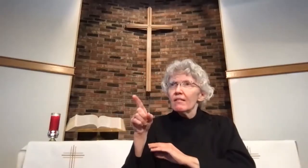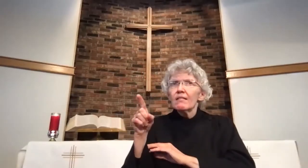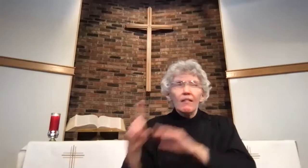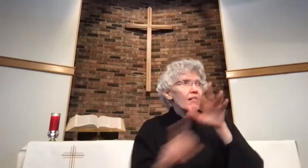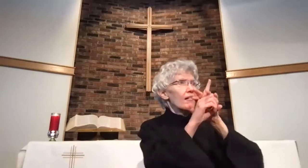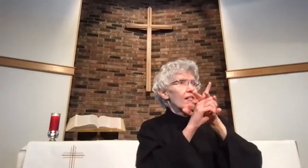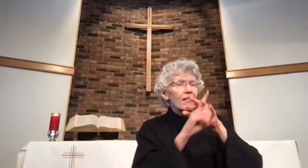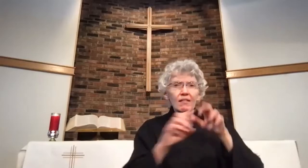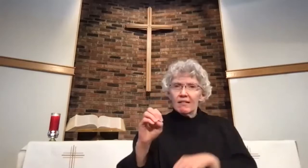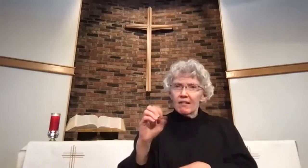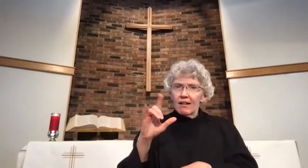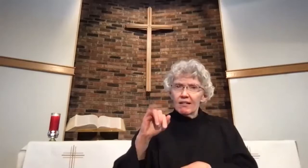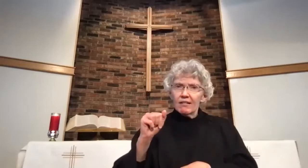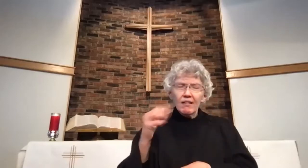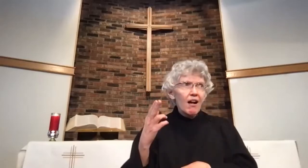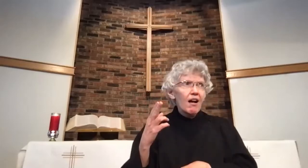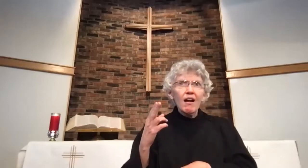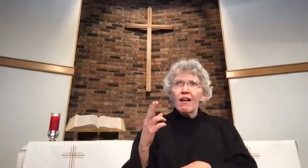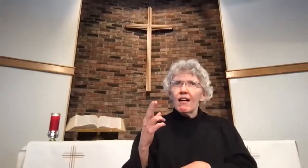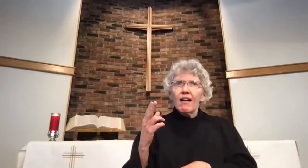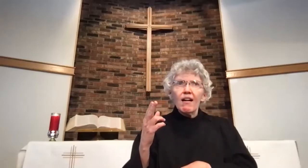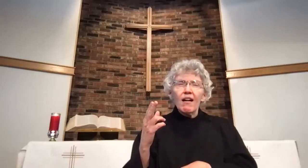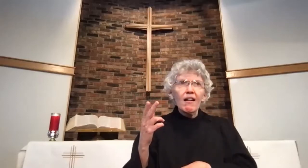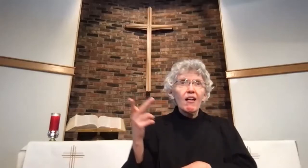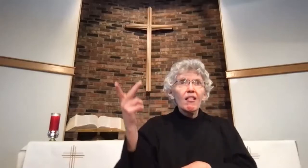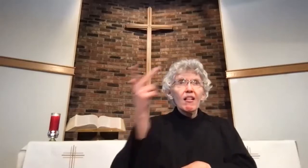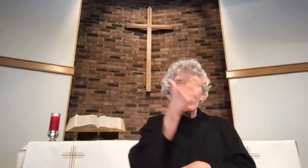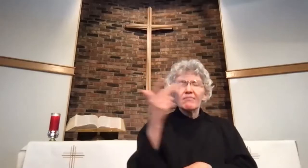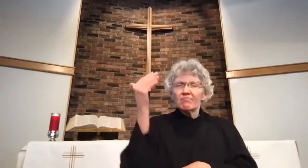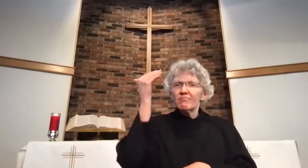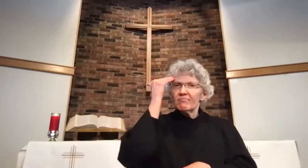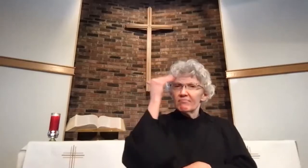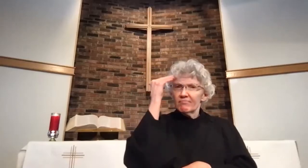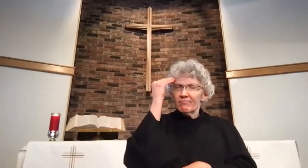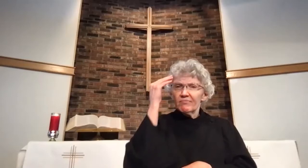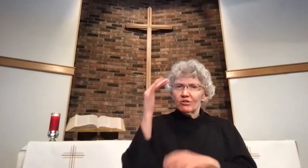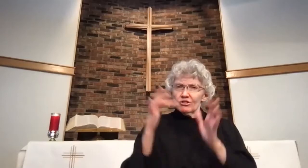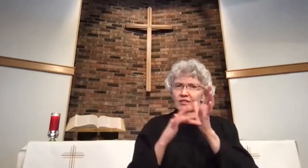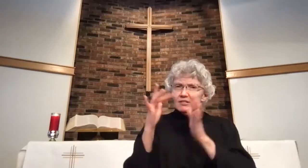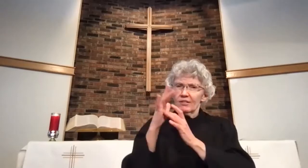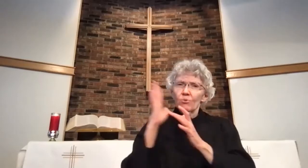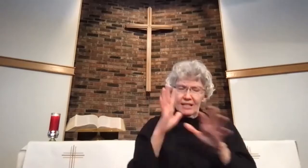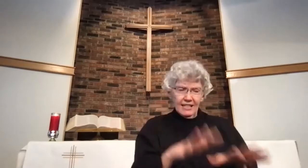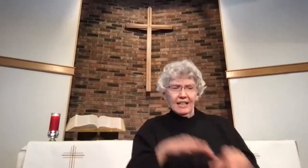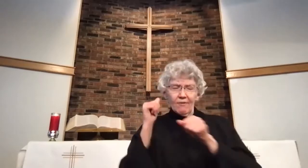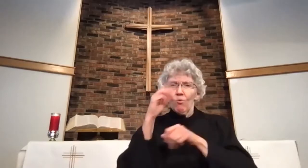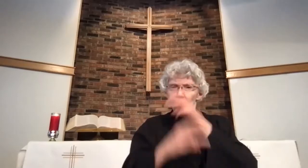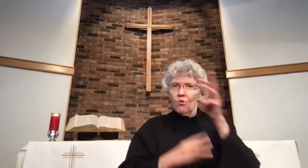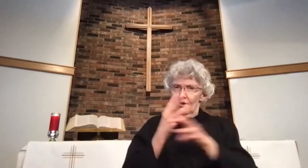clothes flashed white like lightning. 2 men, Moses and